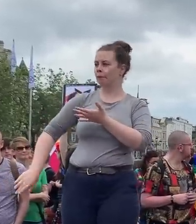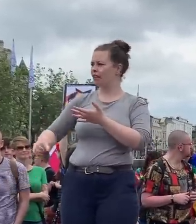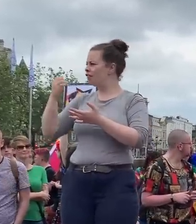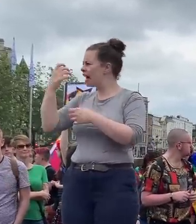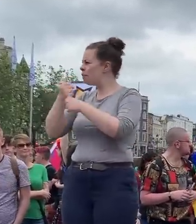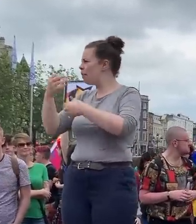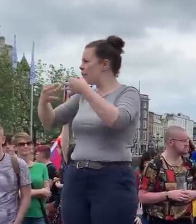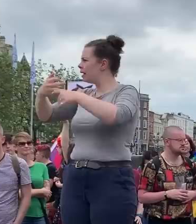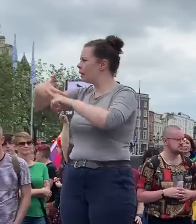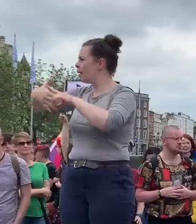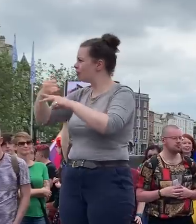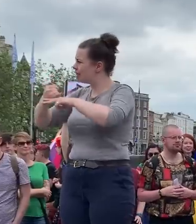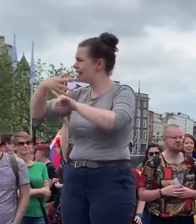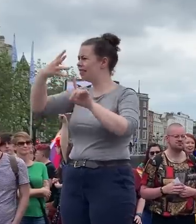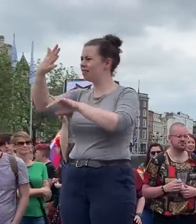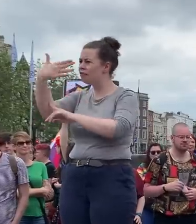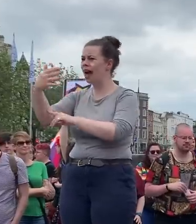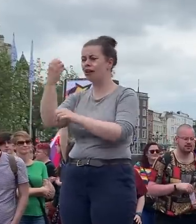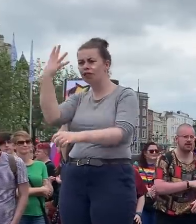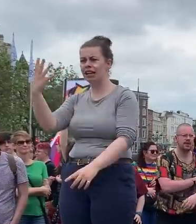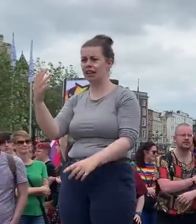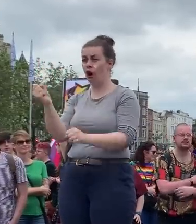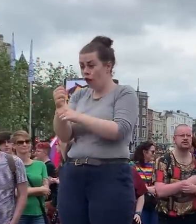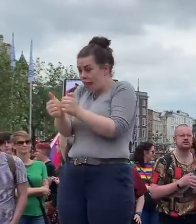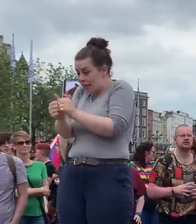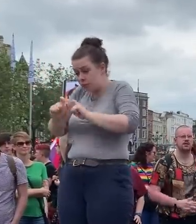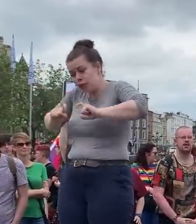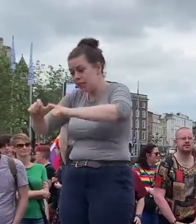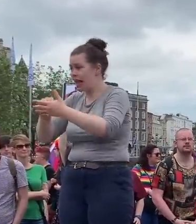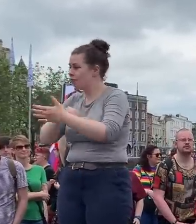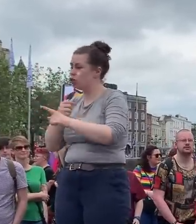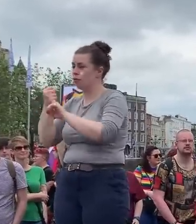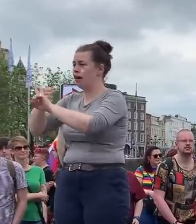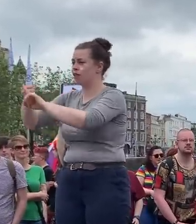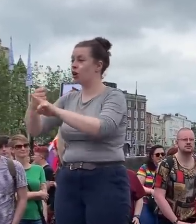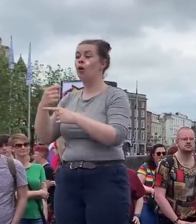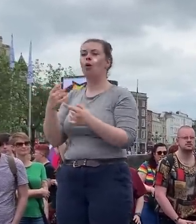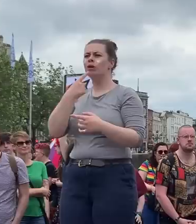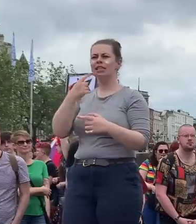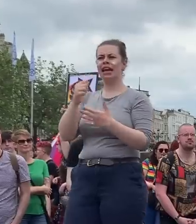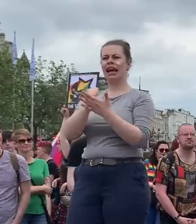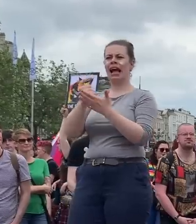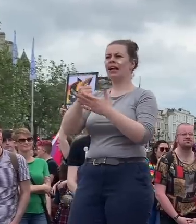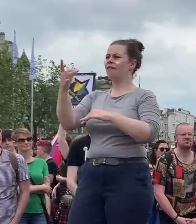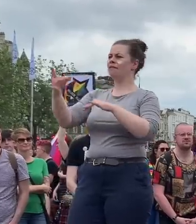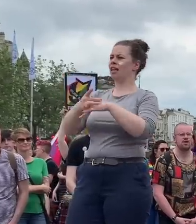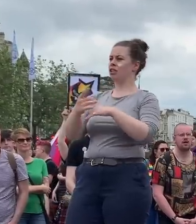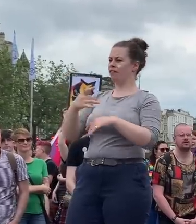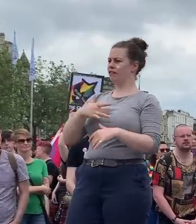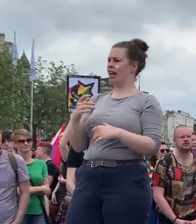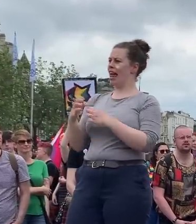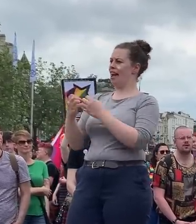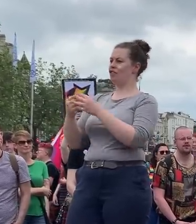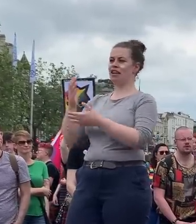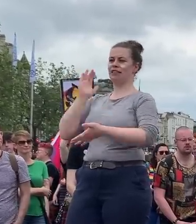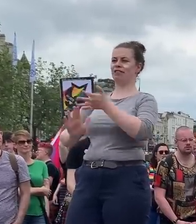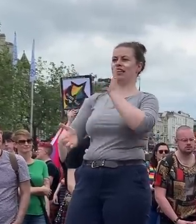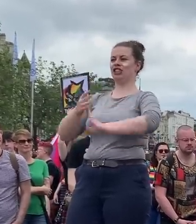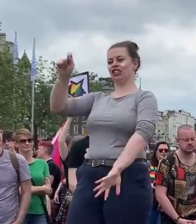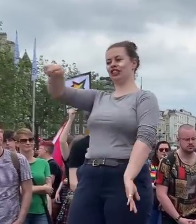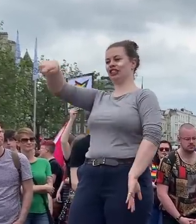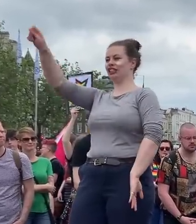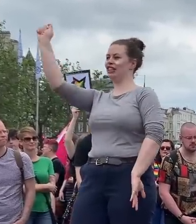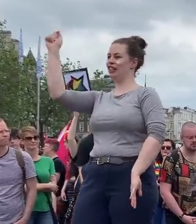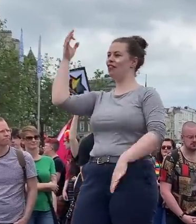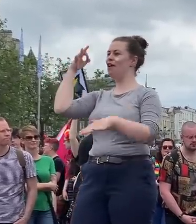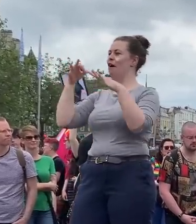we're forgetting about all the activism that still has to be done. We're acting as if after marriage equality and gender recognition, everything's taken care of. The